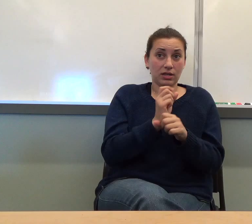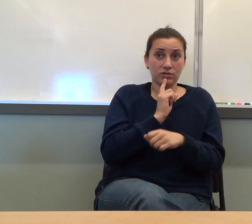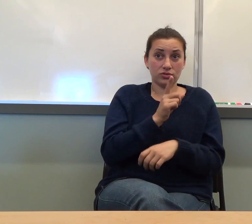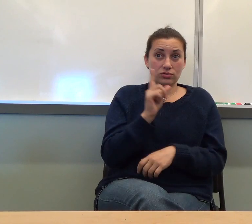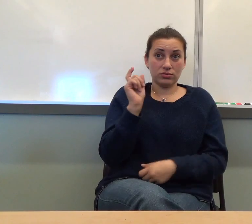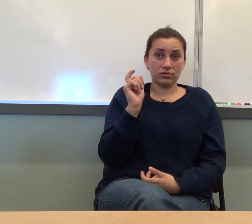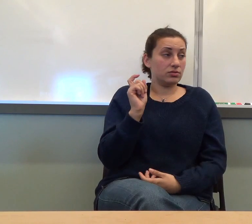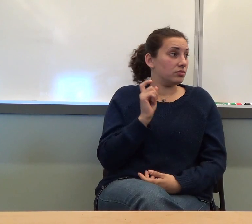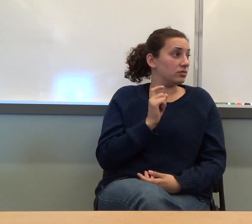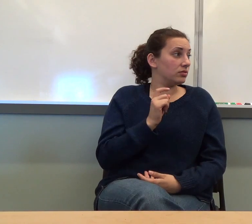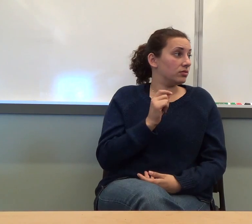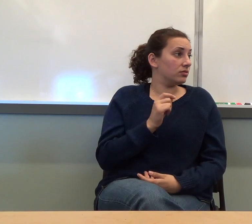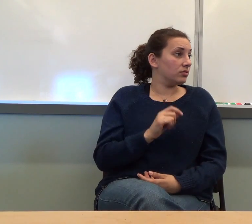Yeah.